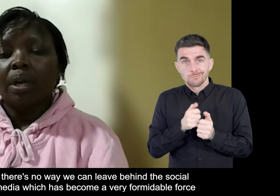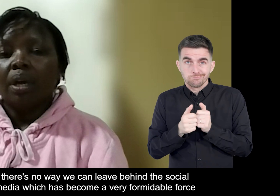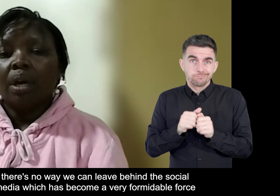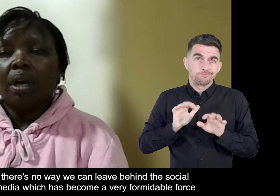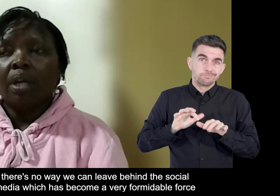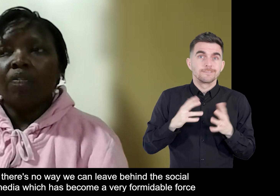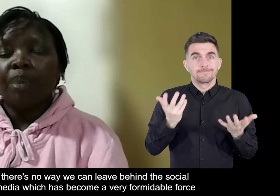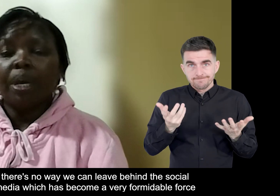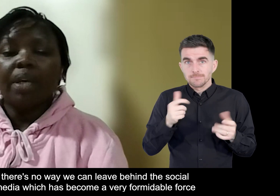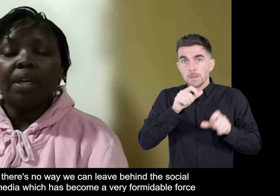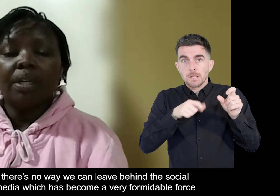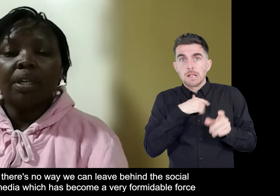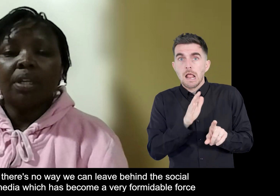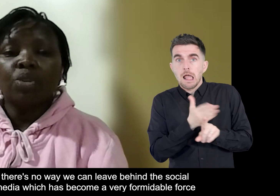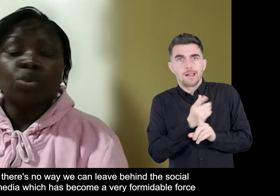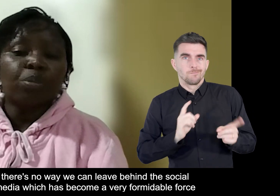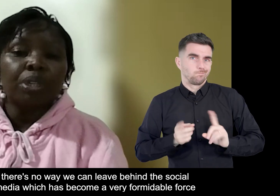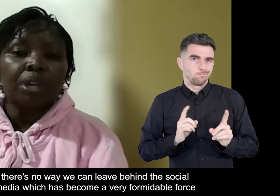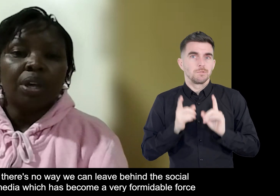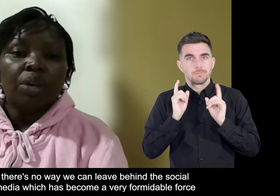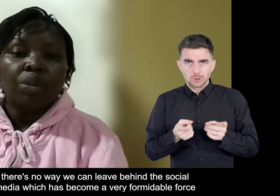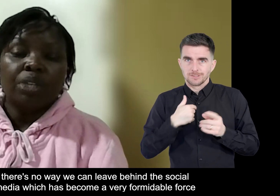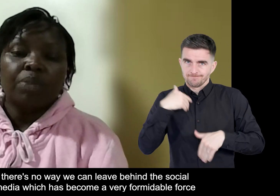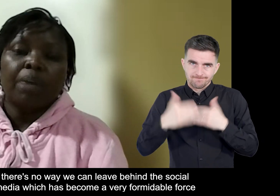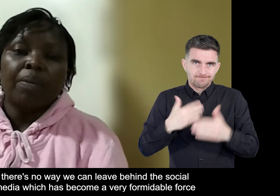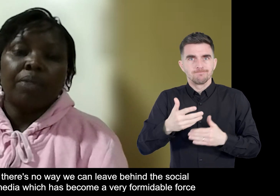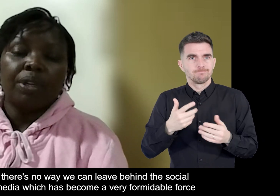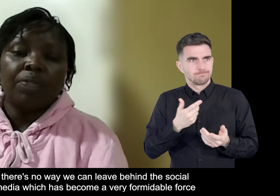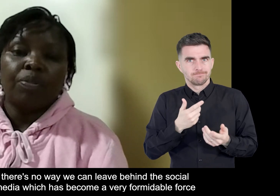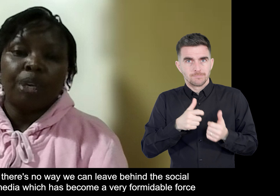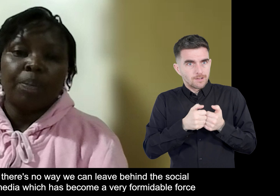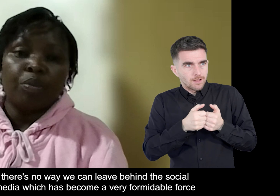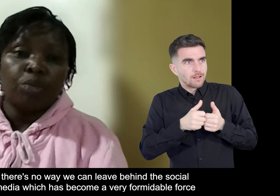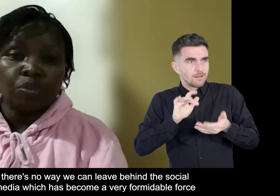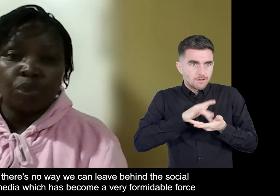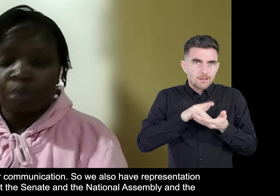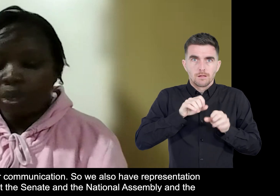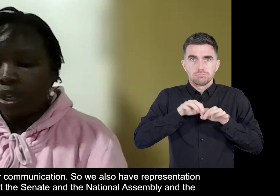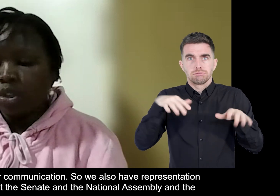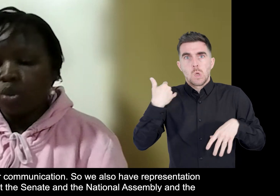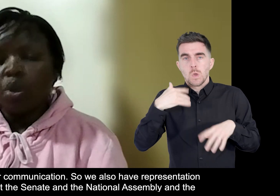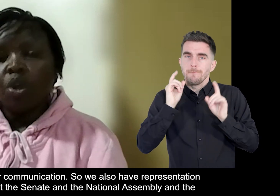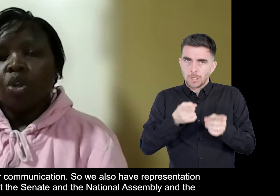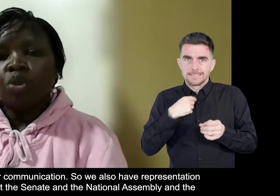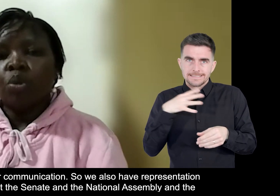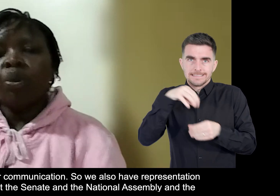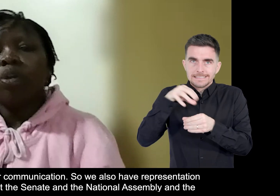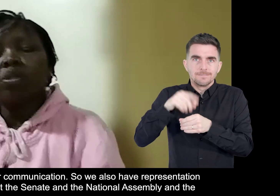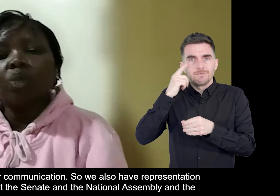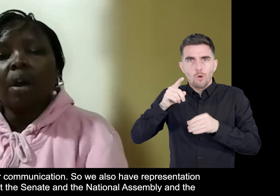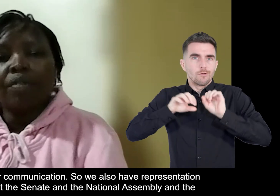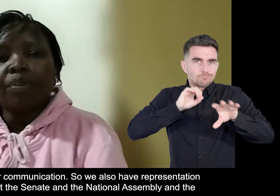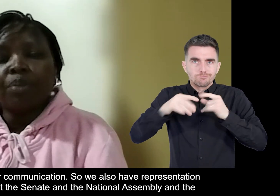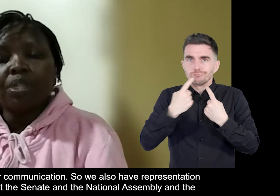can leave behind the social media, which has become a very formidable force for communication. So